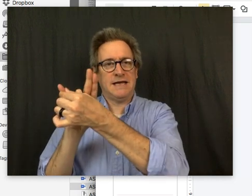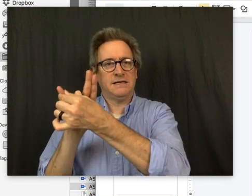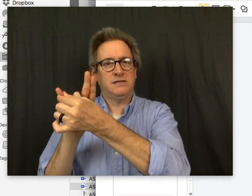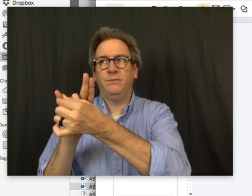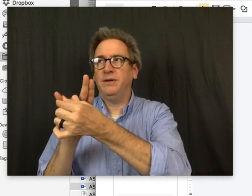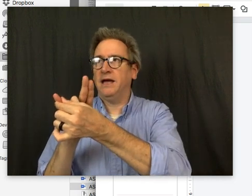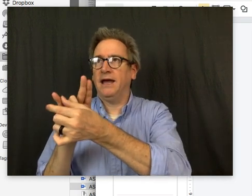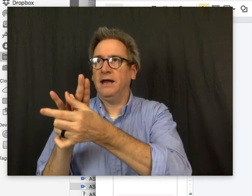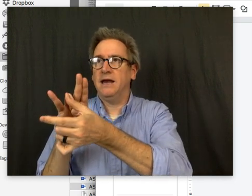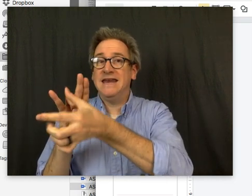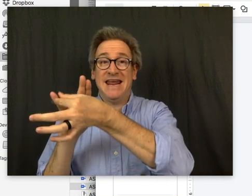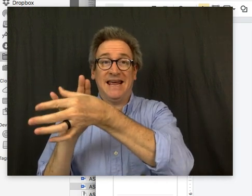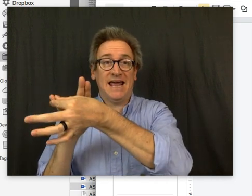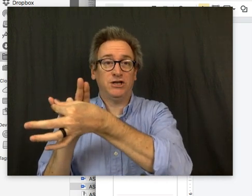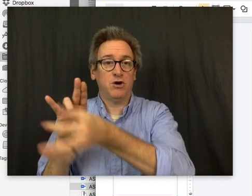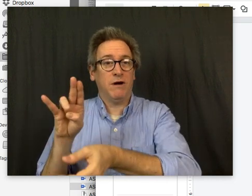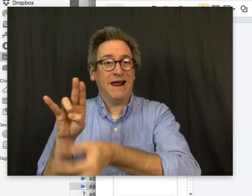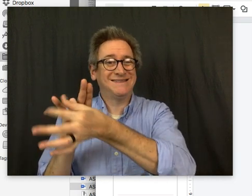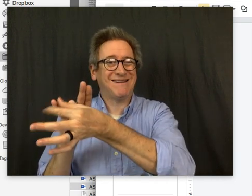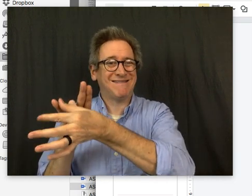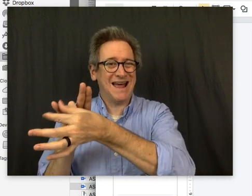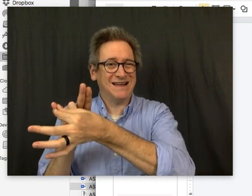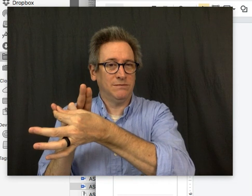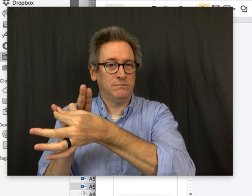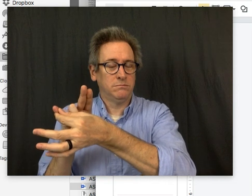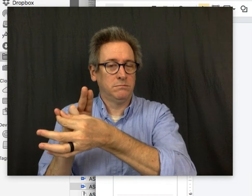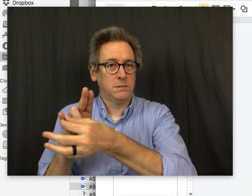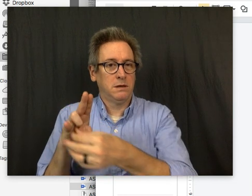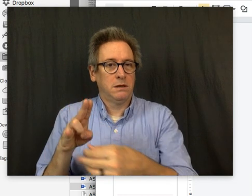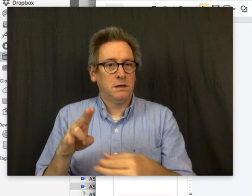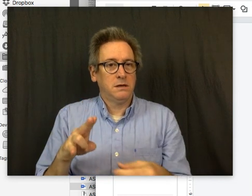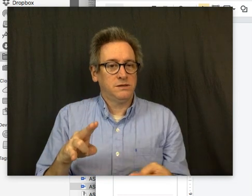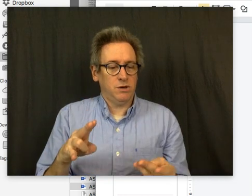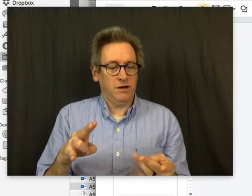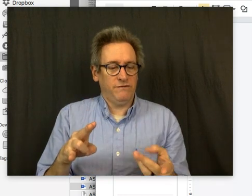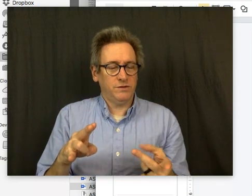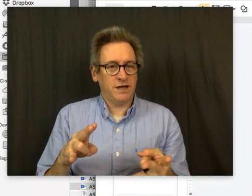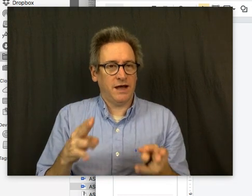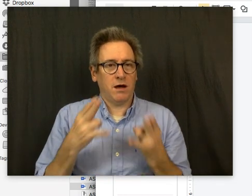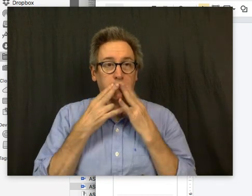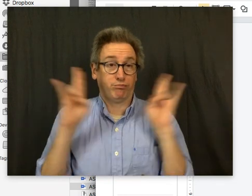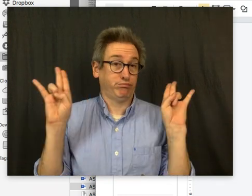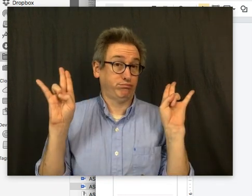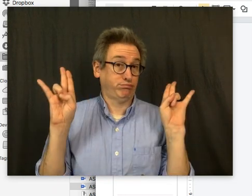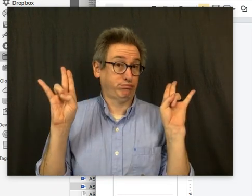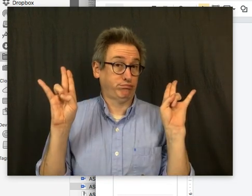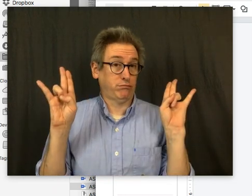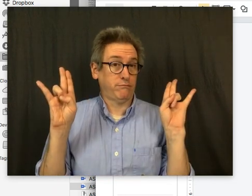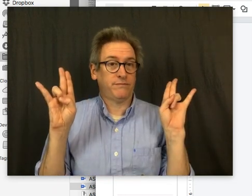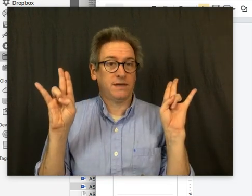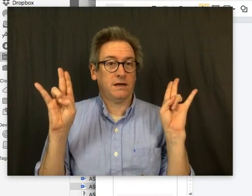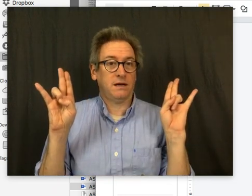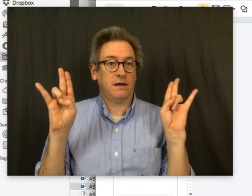it tends to be a negation or a sarcasm. So if you say,